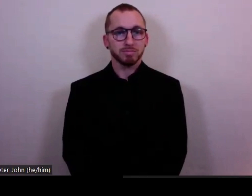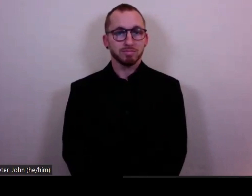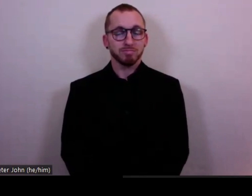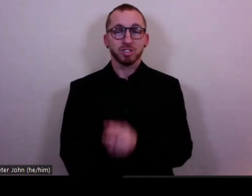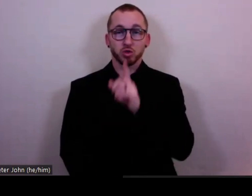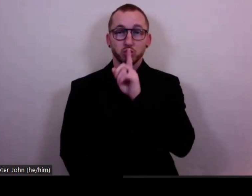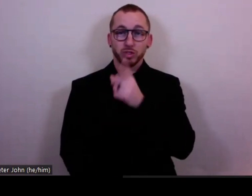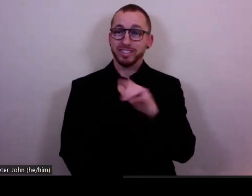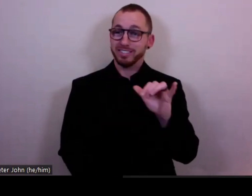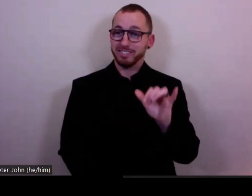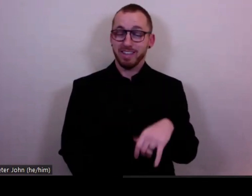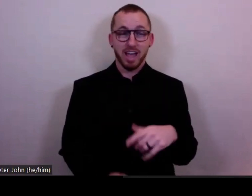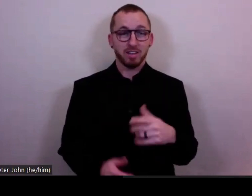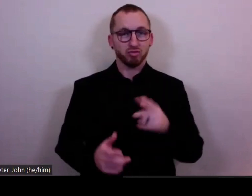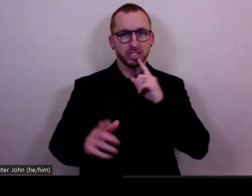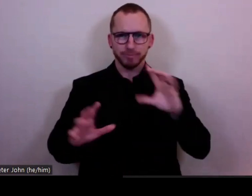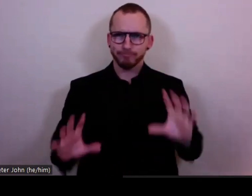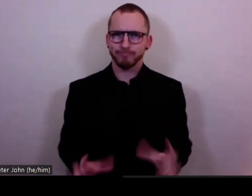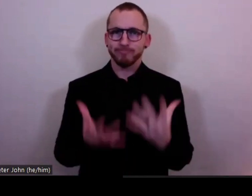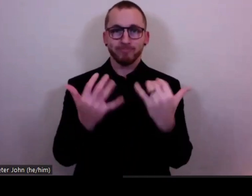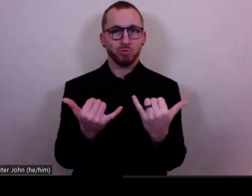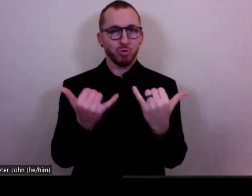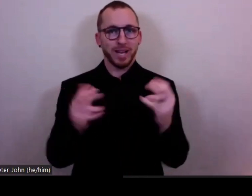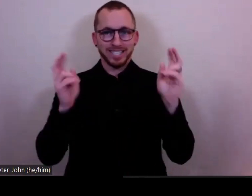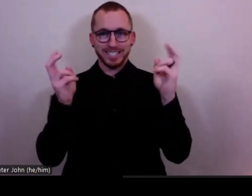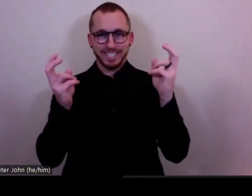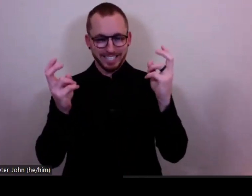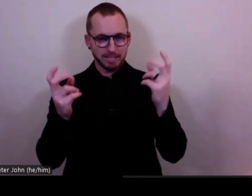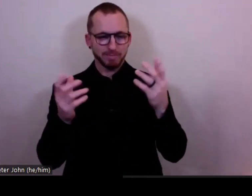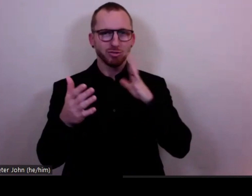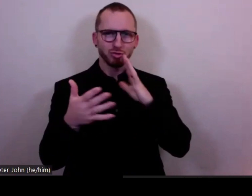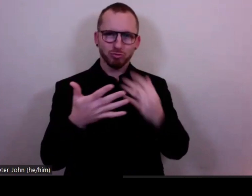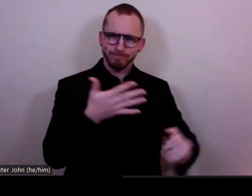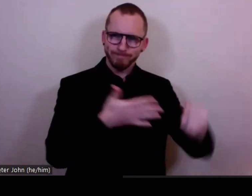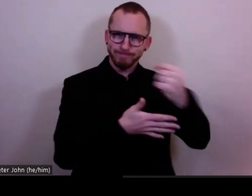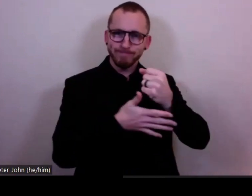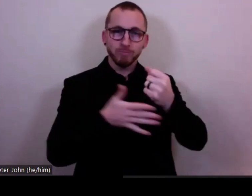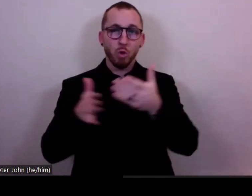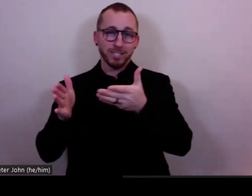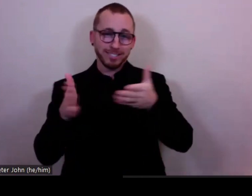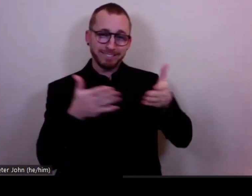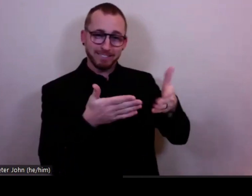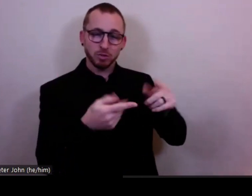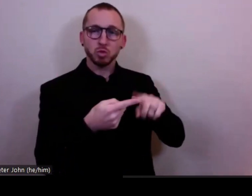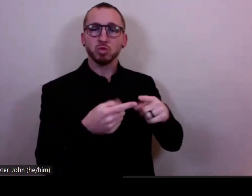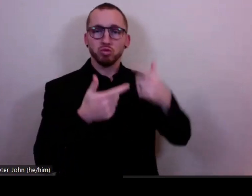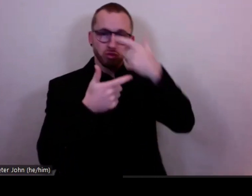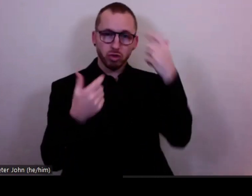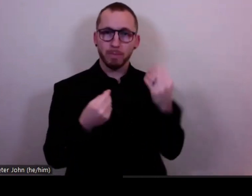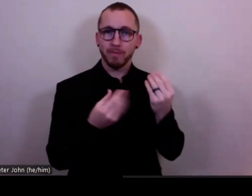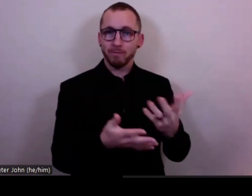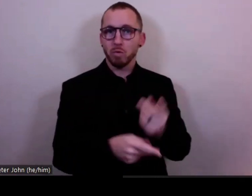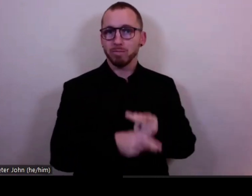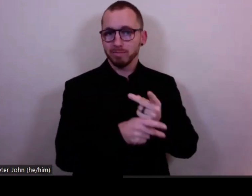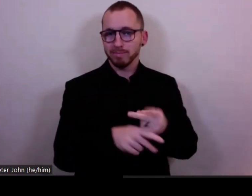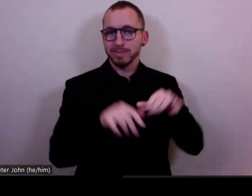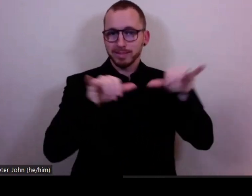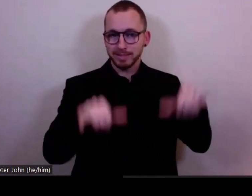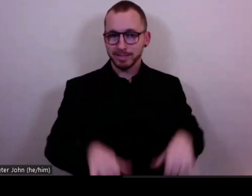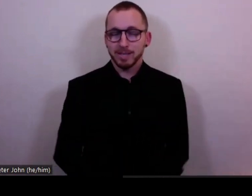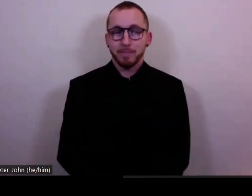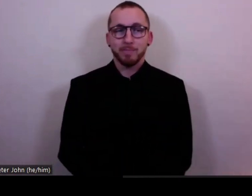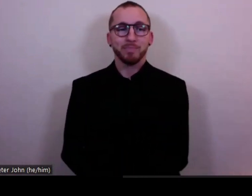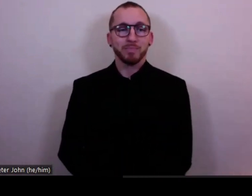theme, is this focus in the state of moving to a trauma-informed care system. So hopefully today we'll